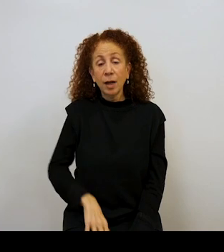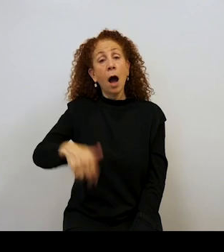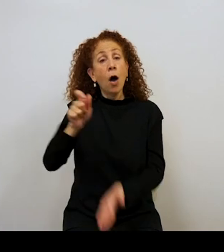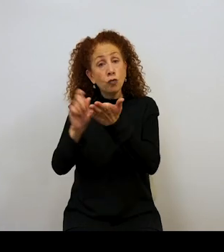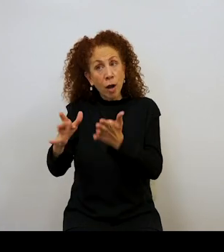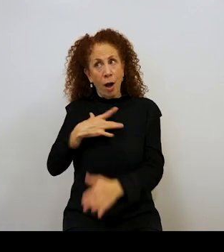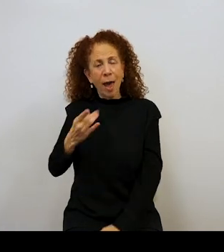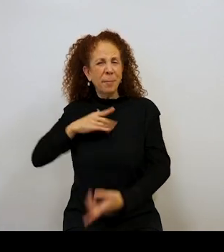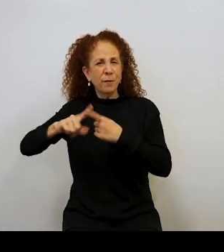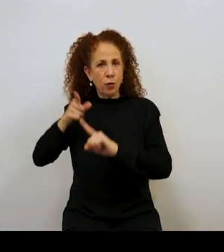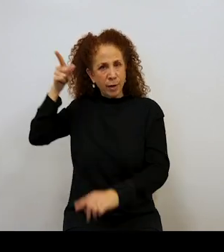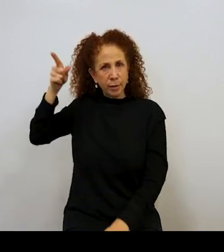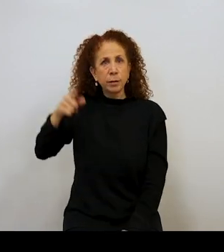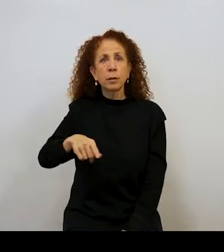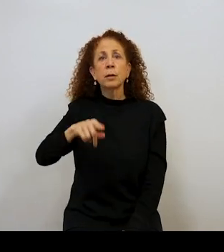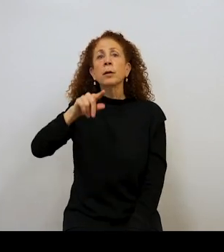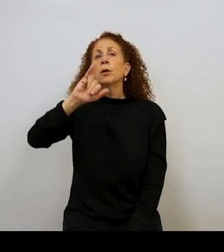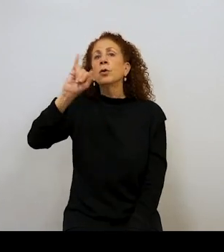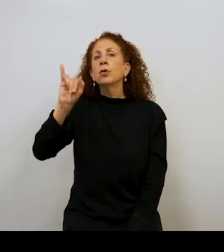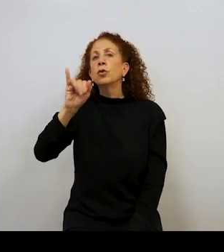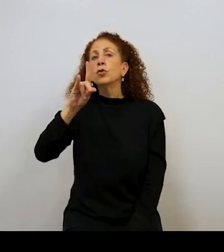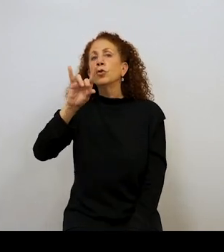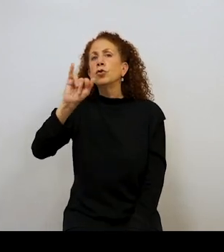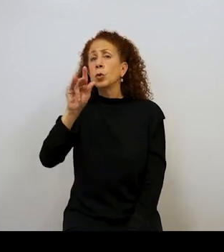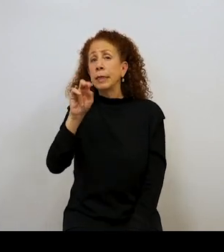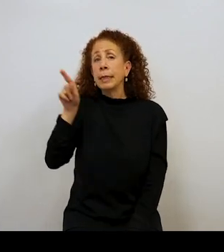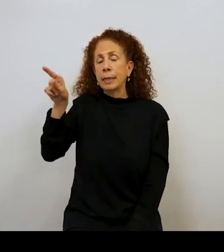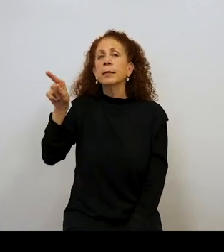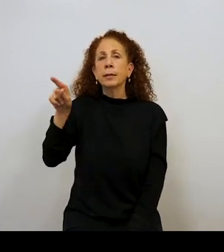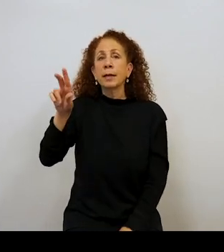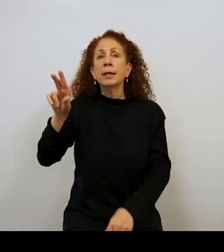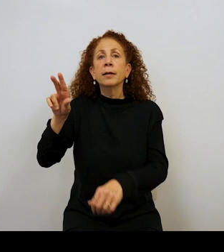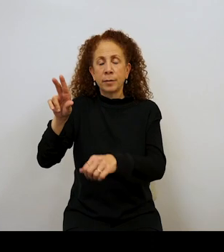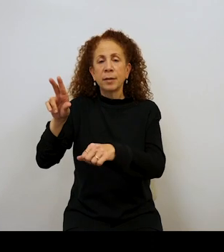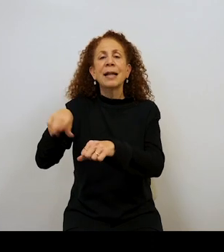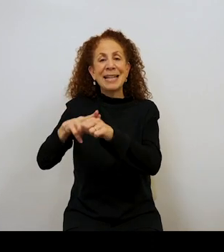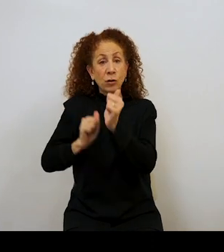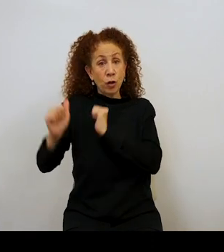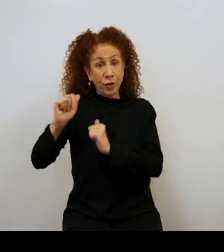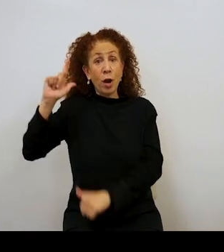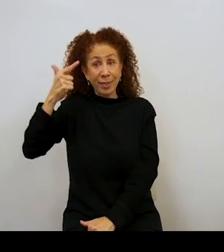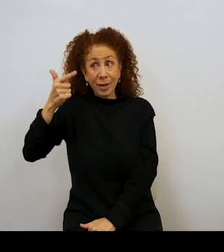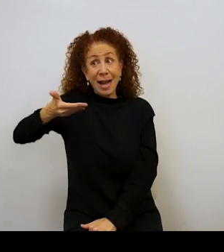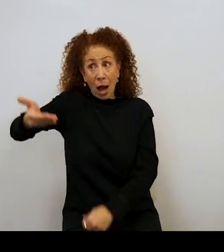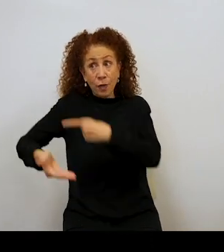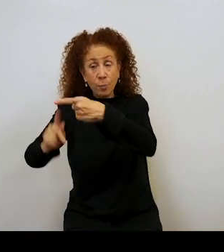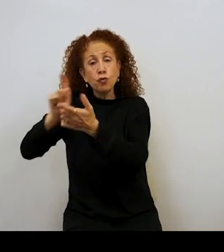who's also a friend, the writer Julian Slovo, mm-hmm. was commissioned by the National Theatre in London to do a play